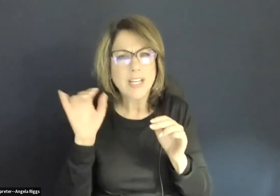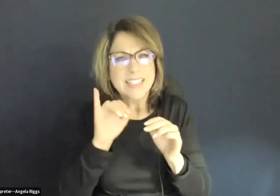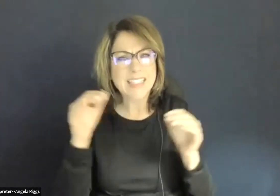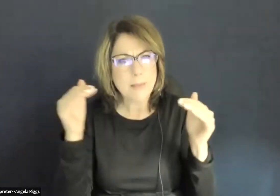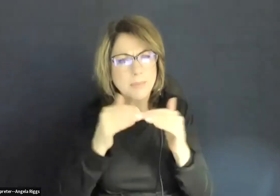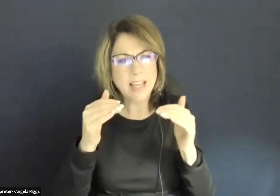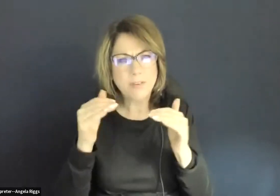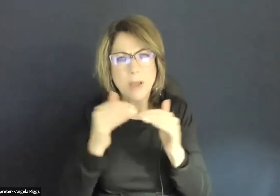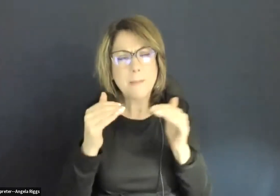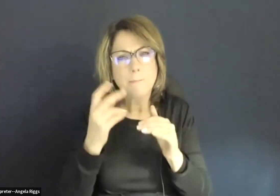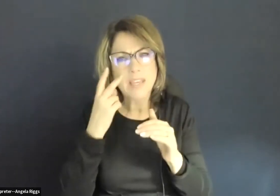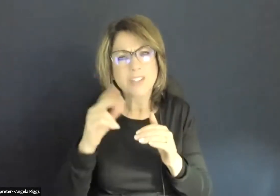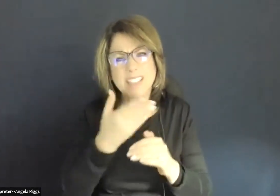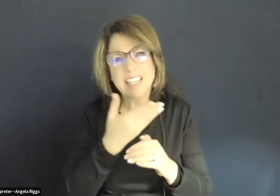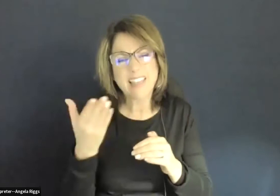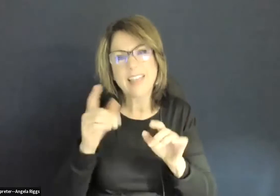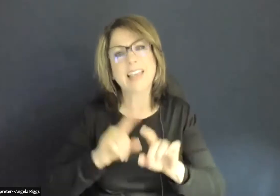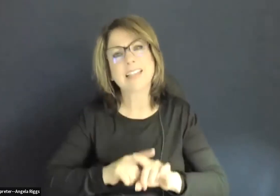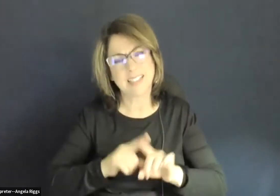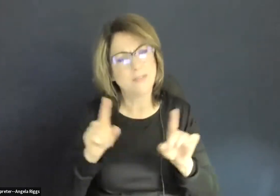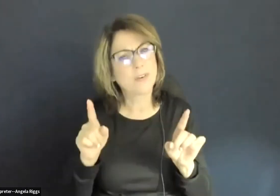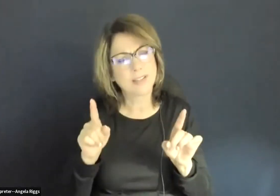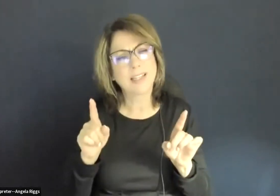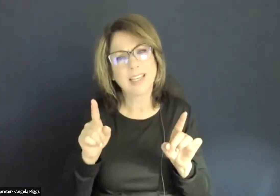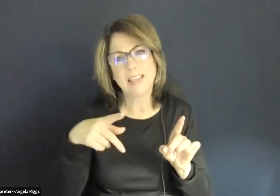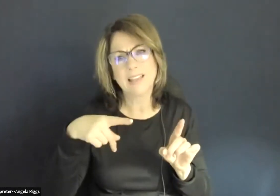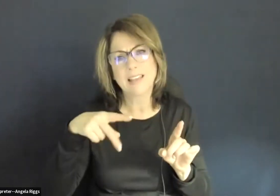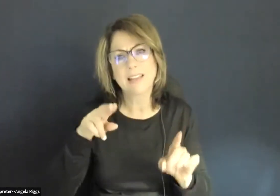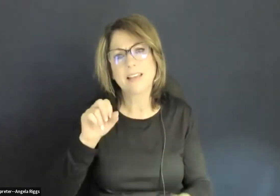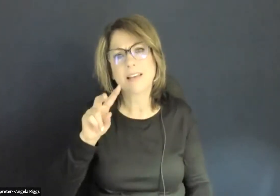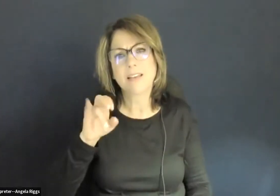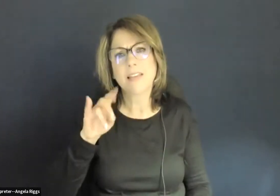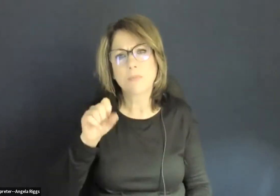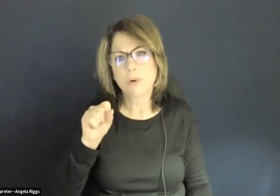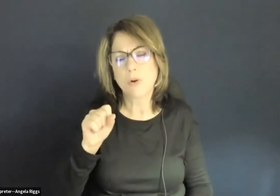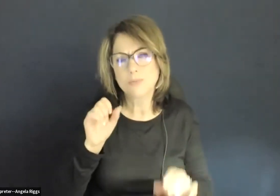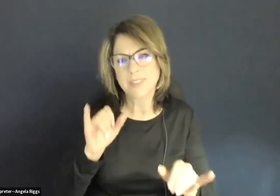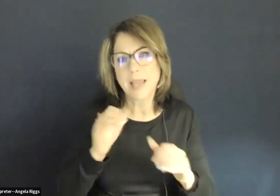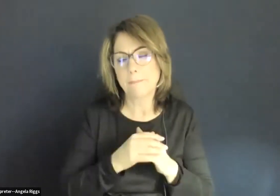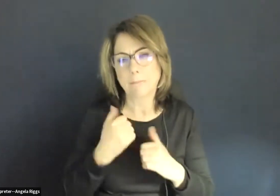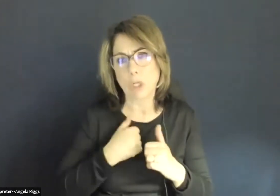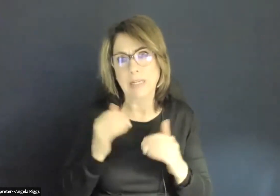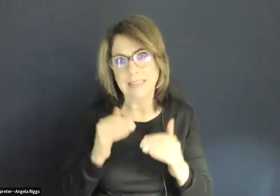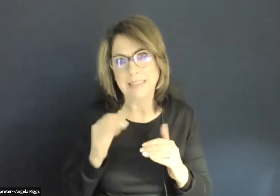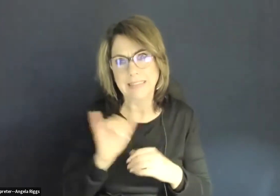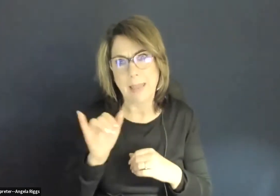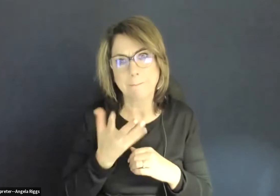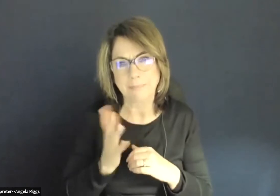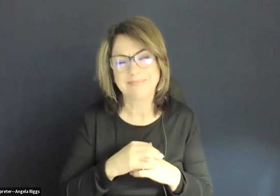many times than providers, others, and there is rarely a stigma among peers. I'm sorry, that was